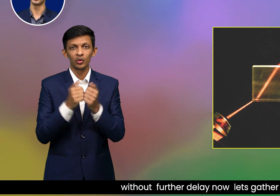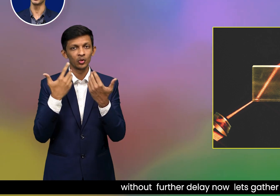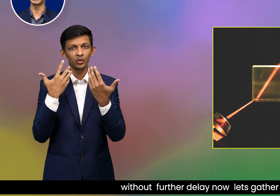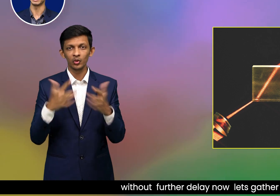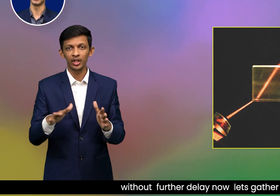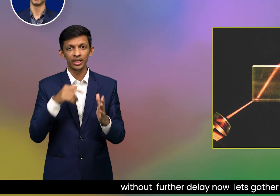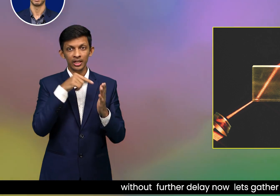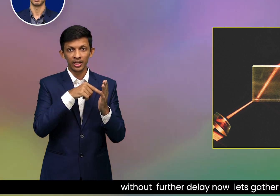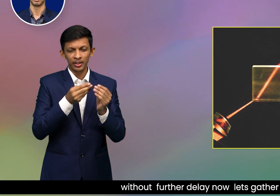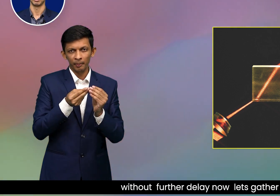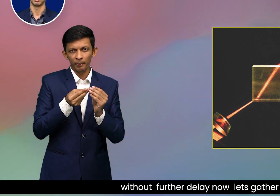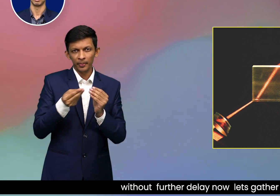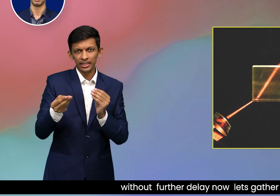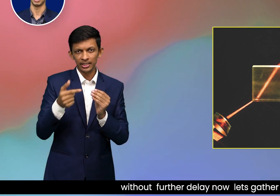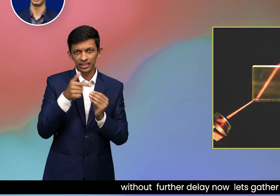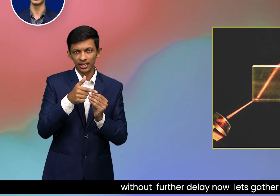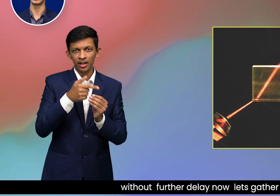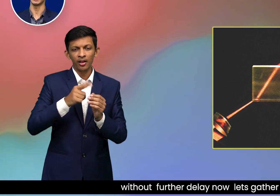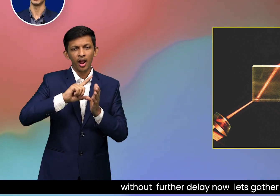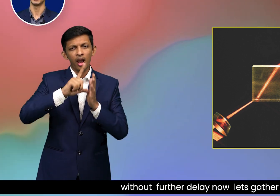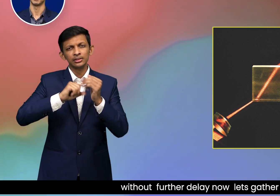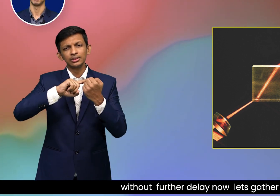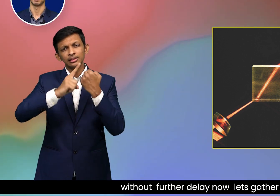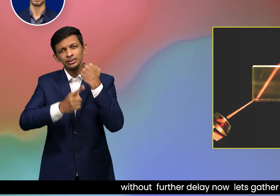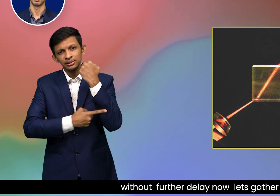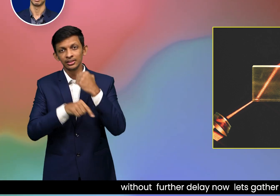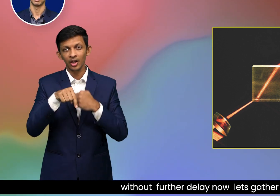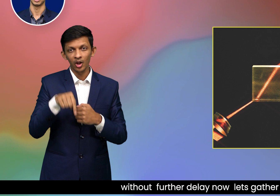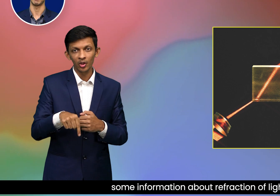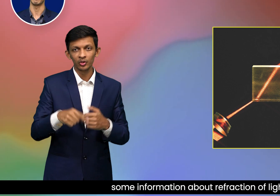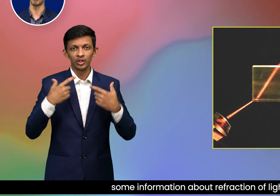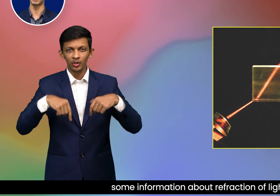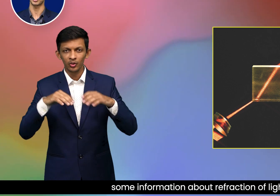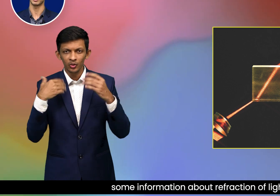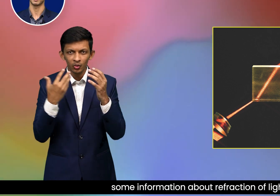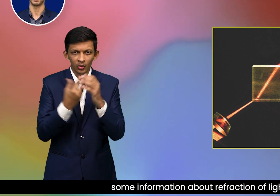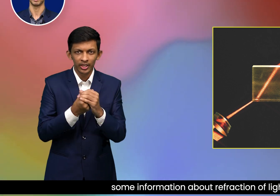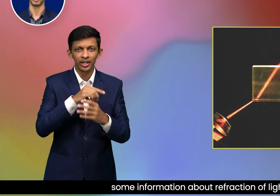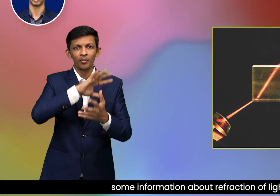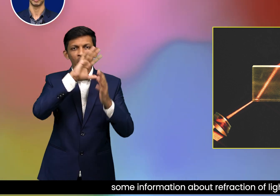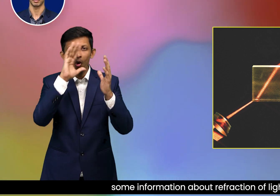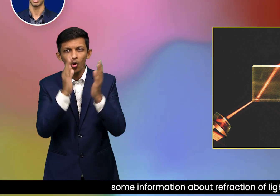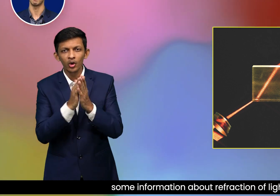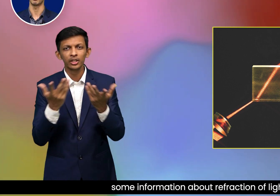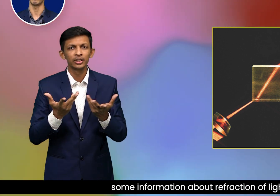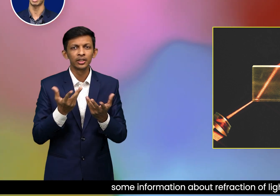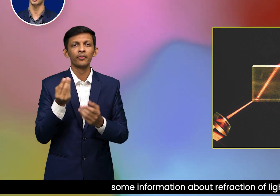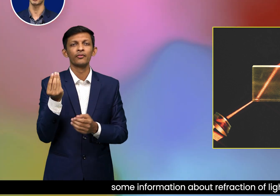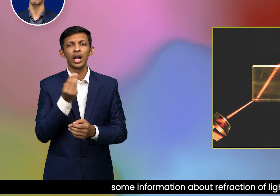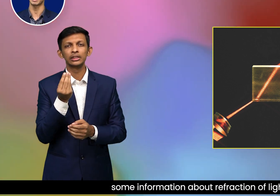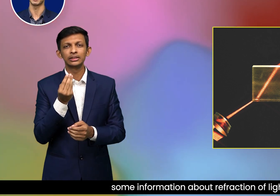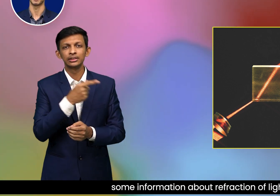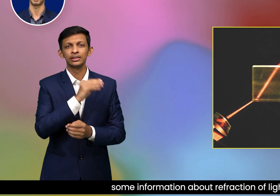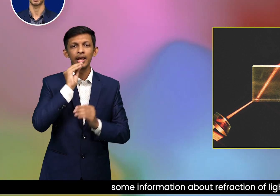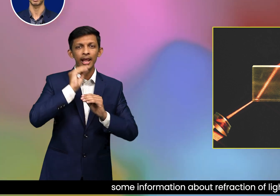Without further delay, now let's gather some information about refraction